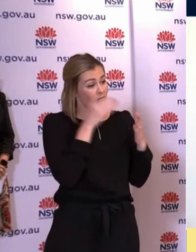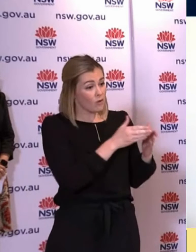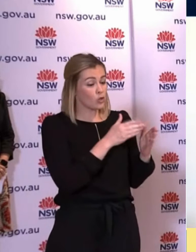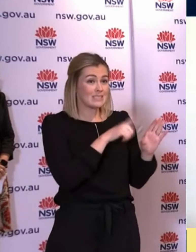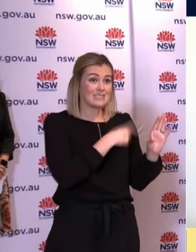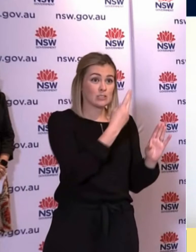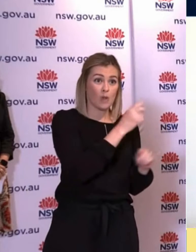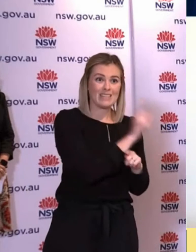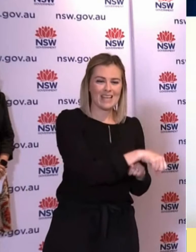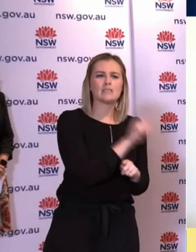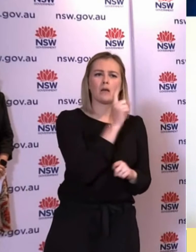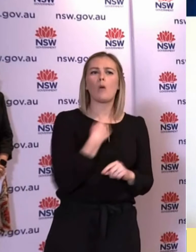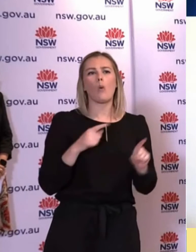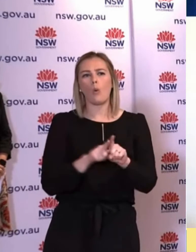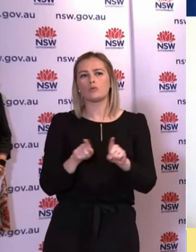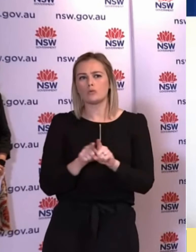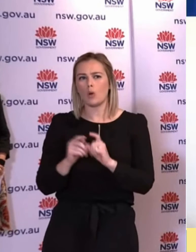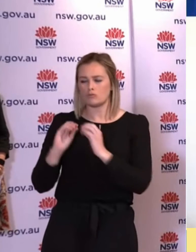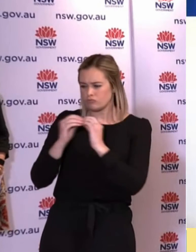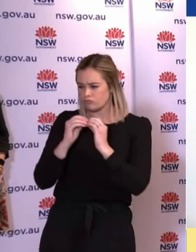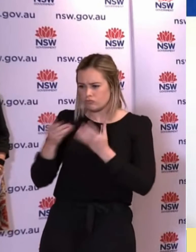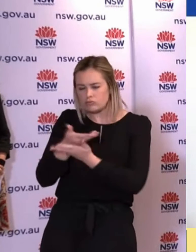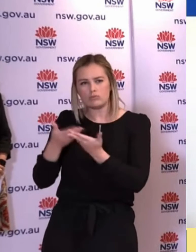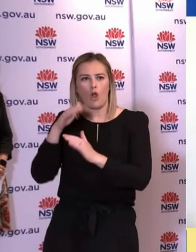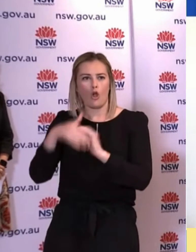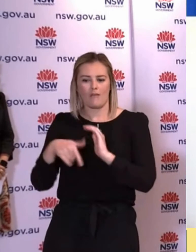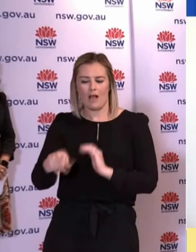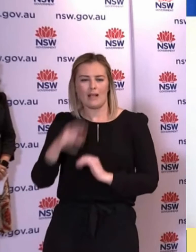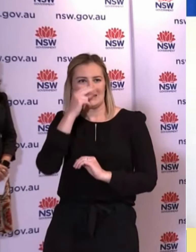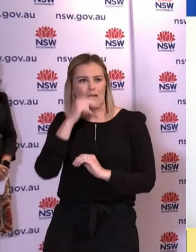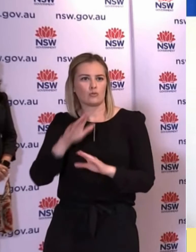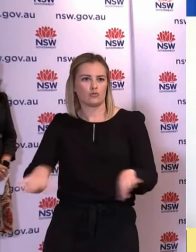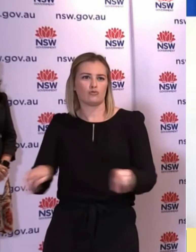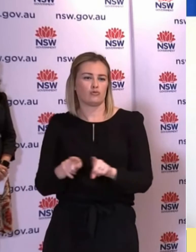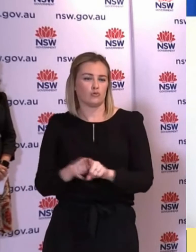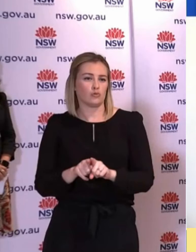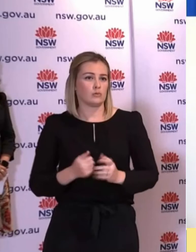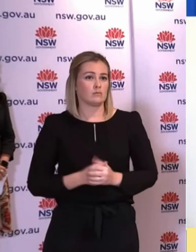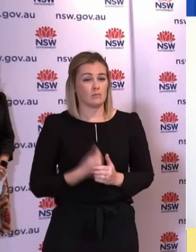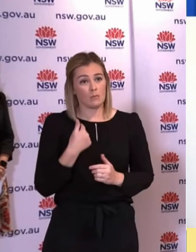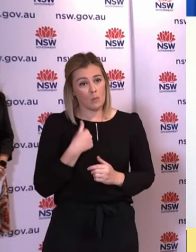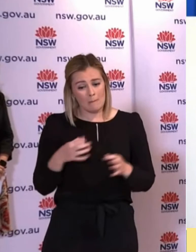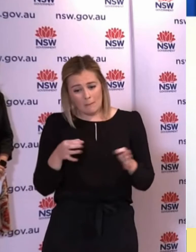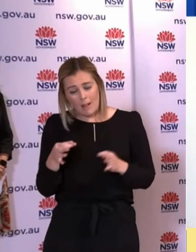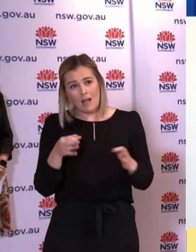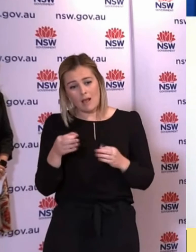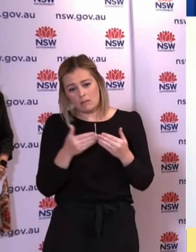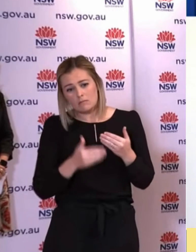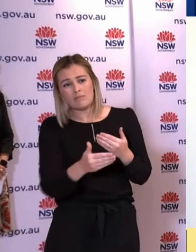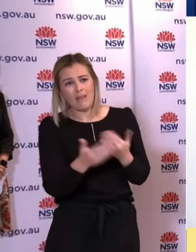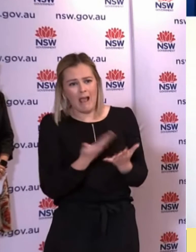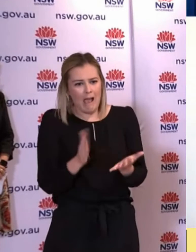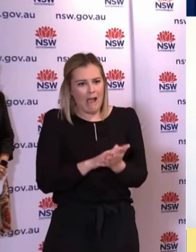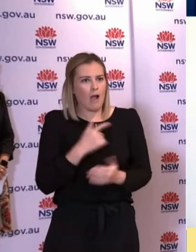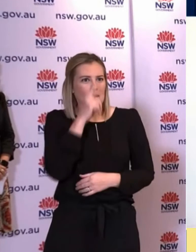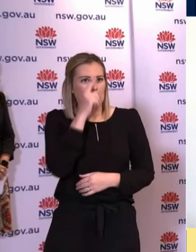Wales Education and the early childhood sector more broadly to see what we can do in regard to getting that back to more normal as